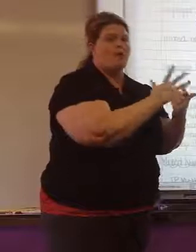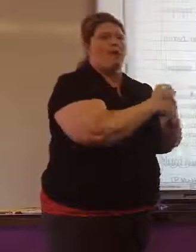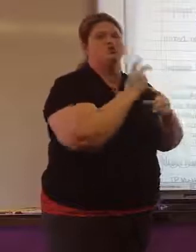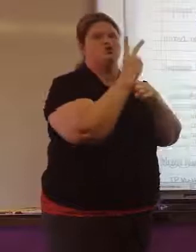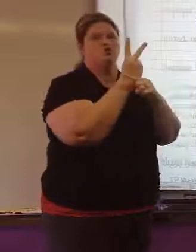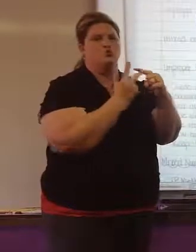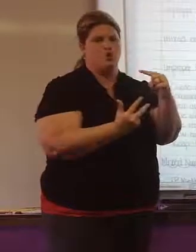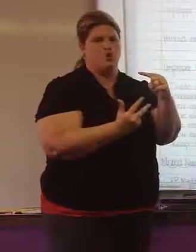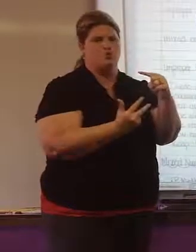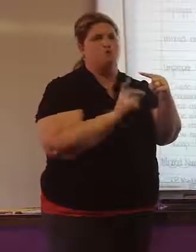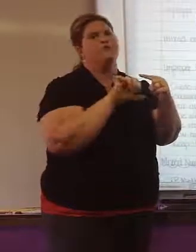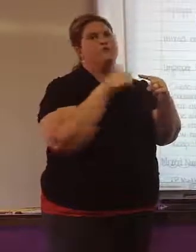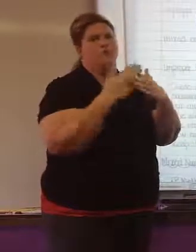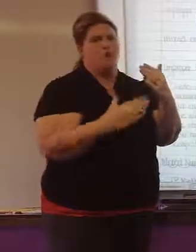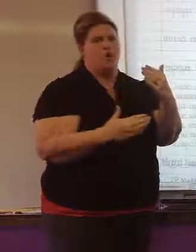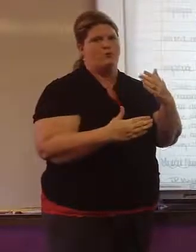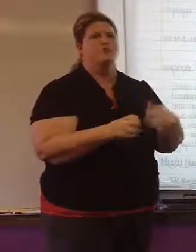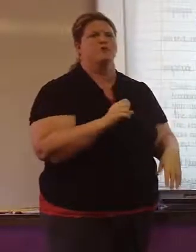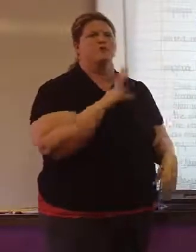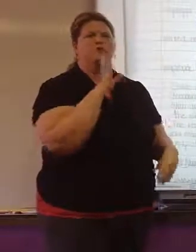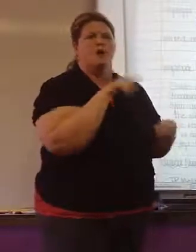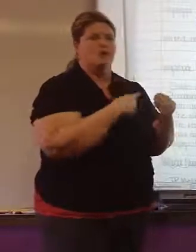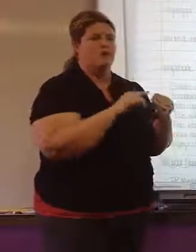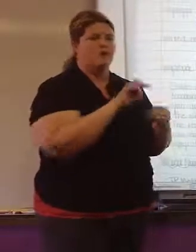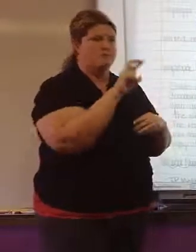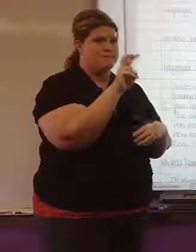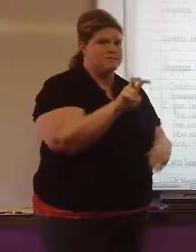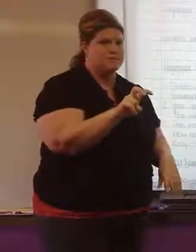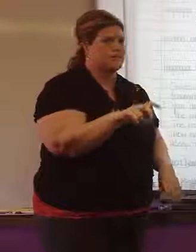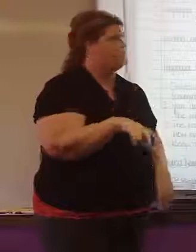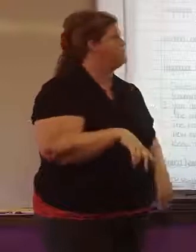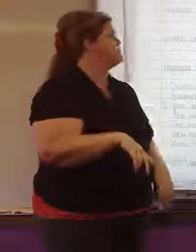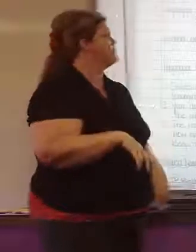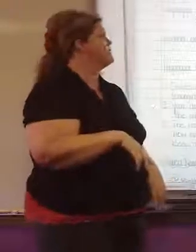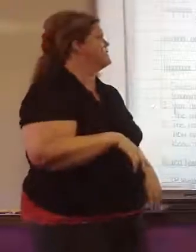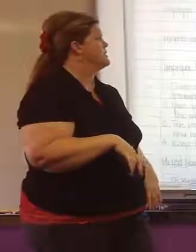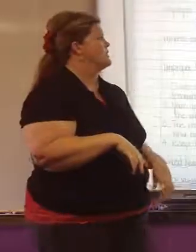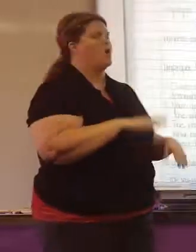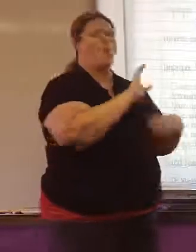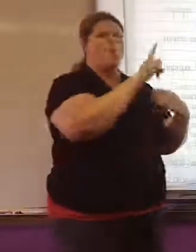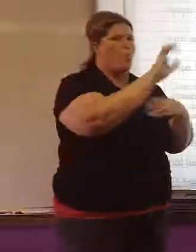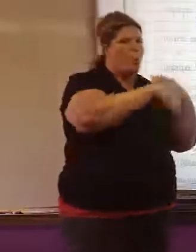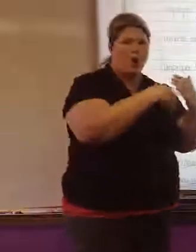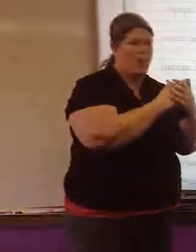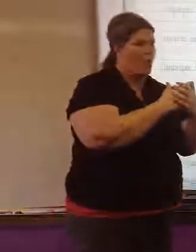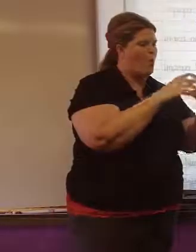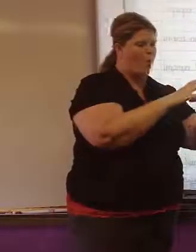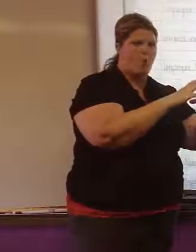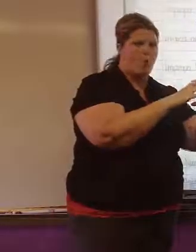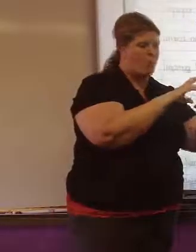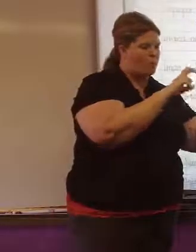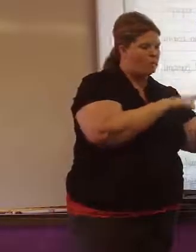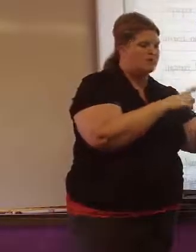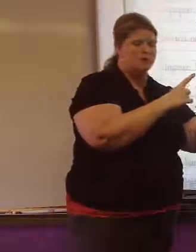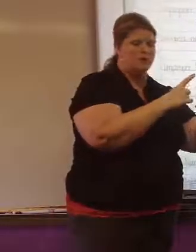2 thirds of another part. So if we were talking about pizza, you're going to have 2